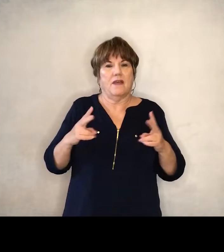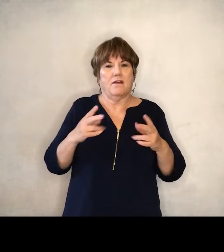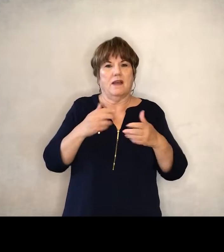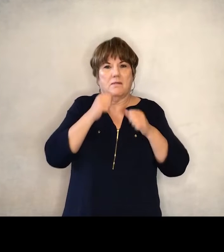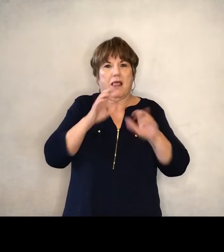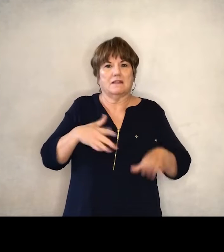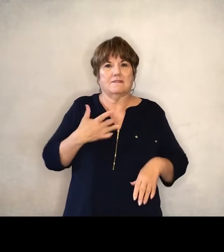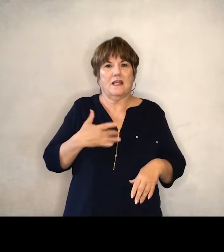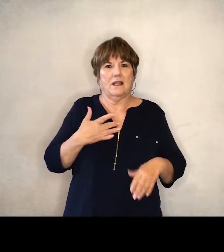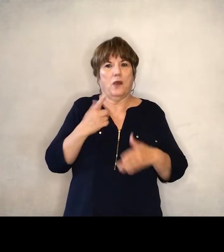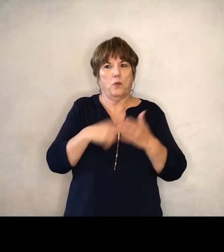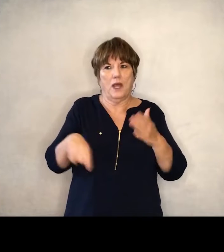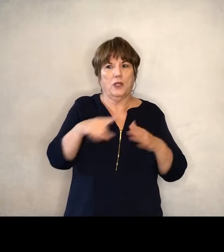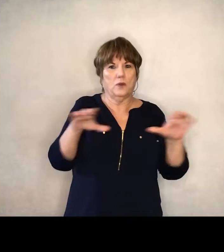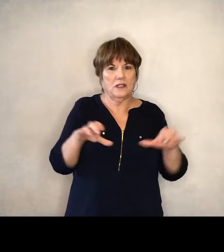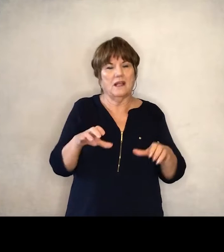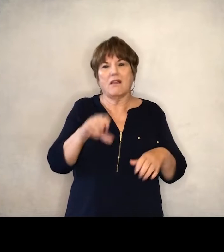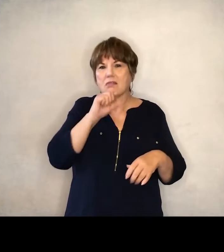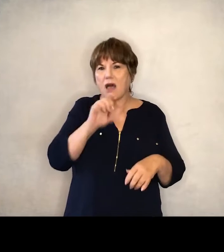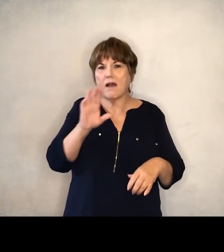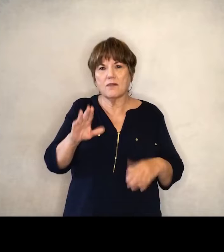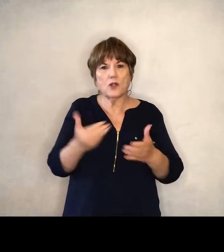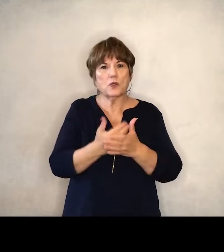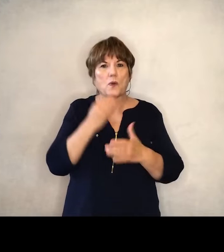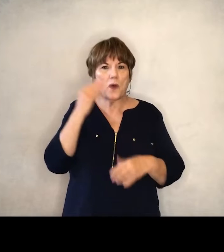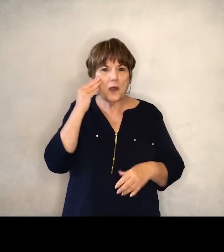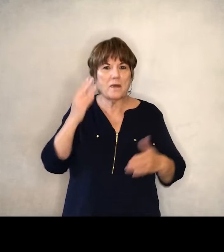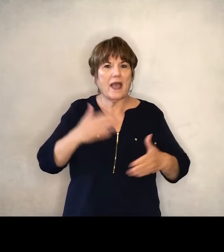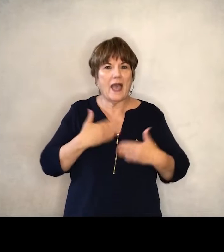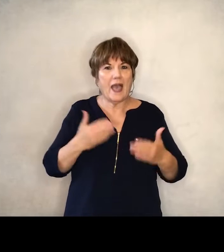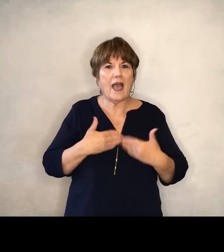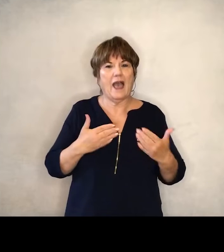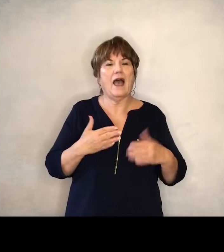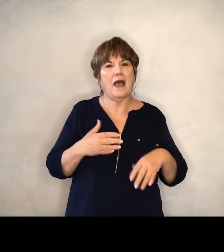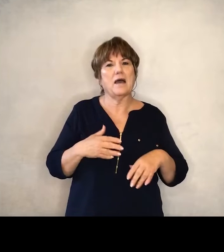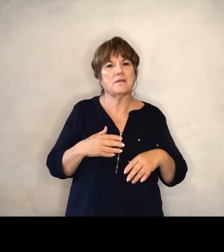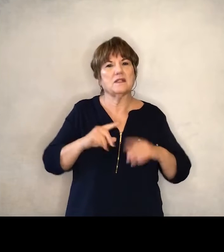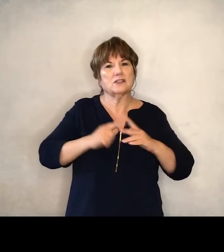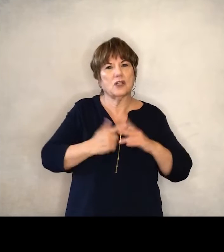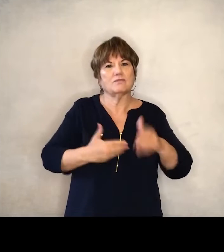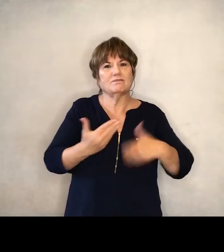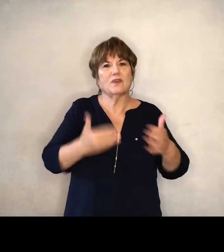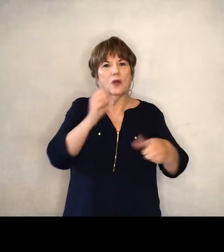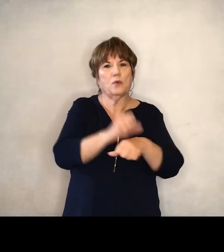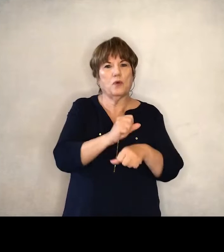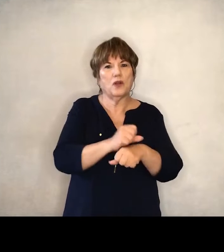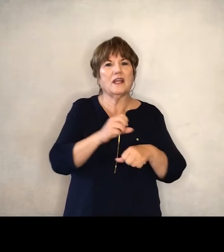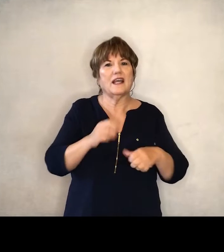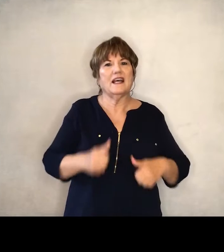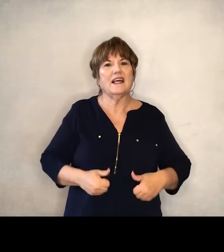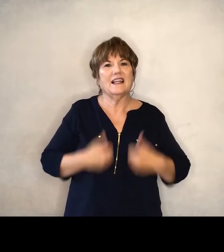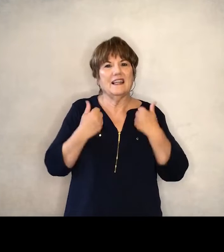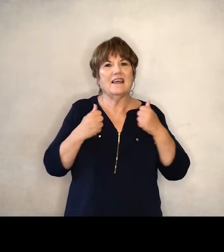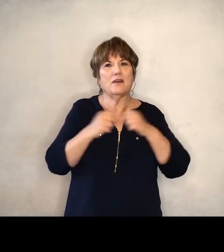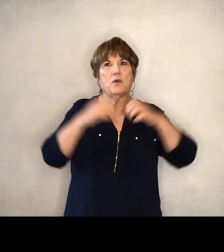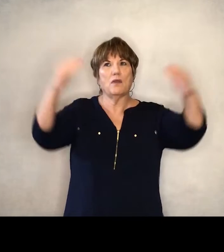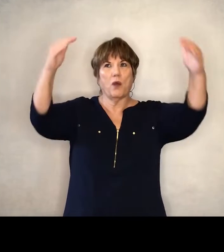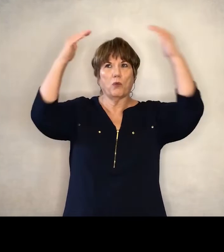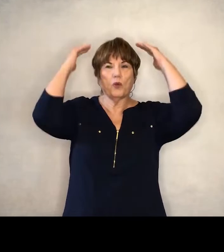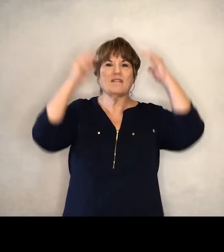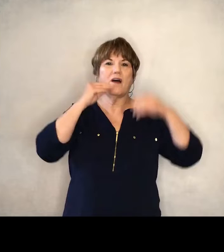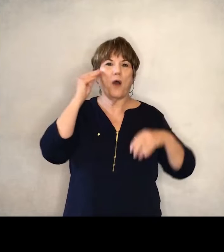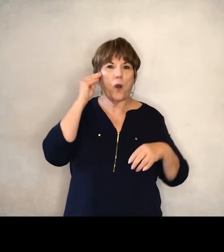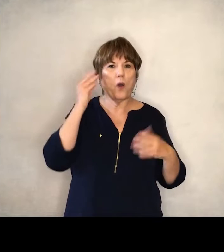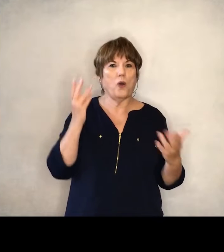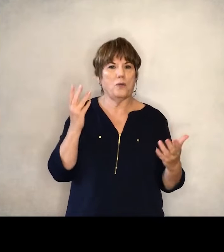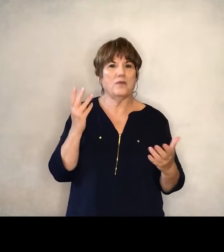She's loving her new home, and she's happy to be back on track, working and living in a space with a roof over her head, a bed to